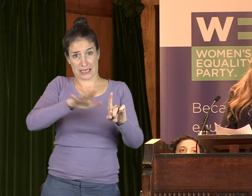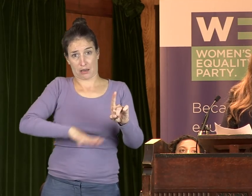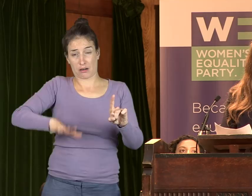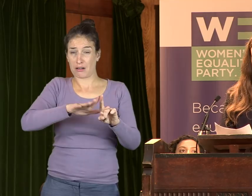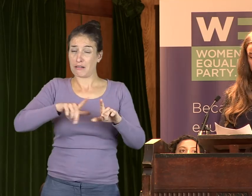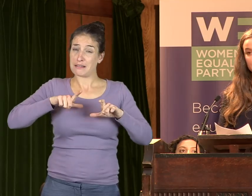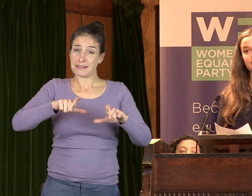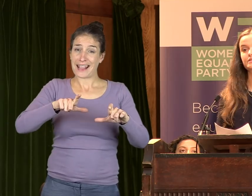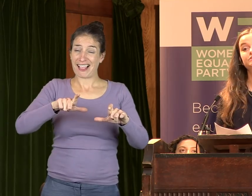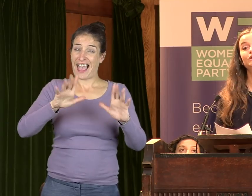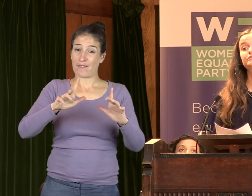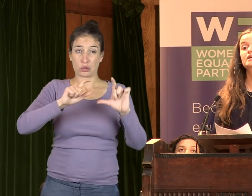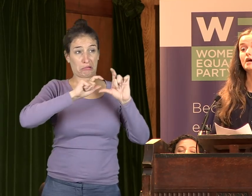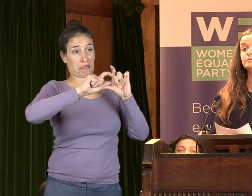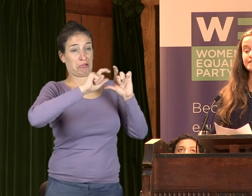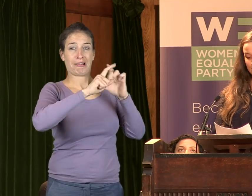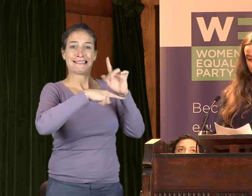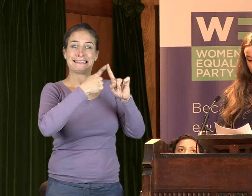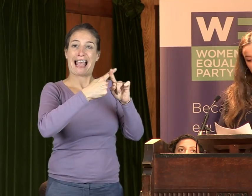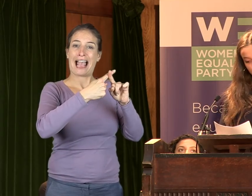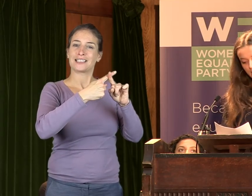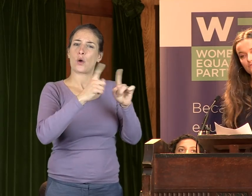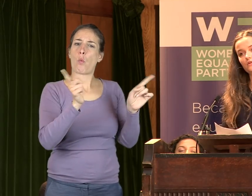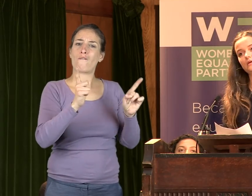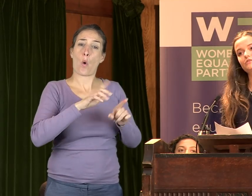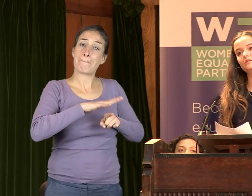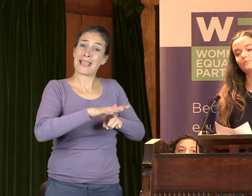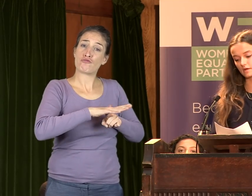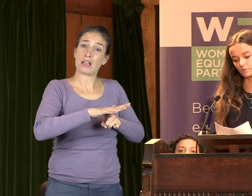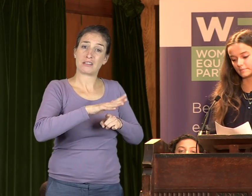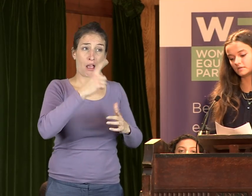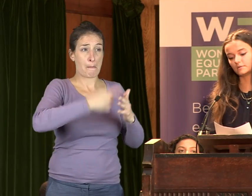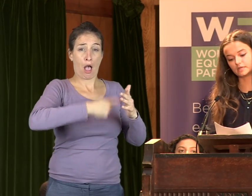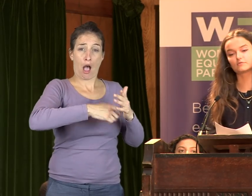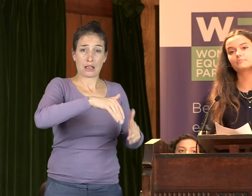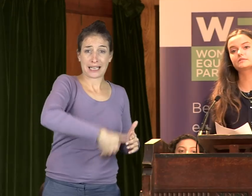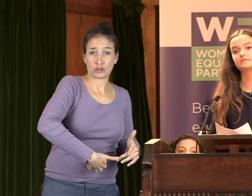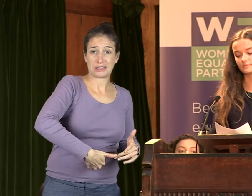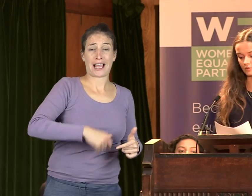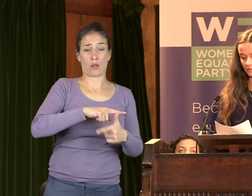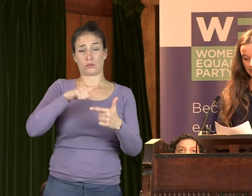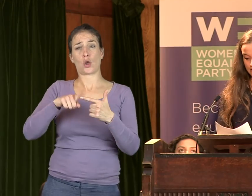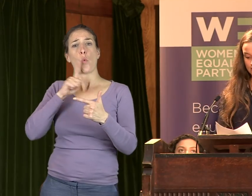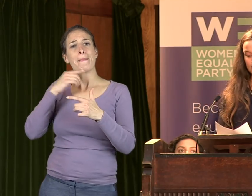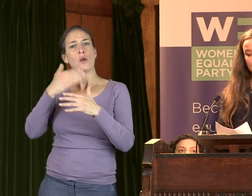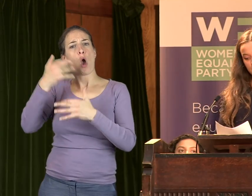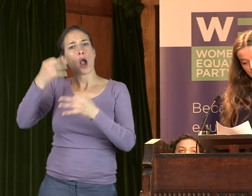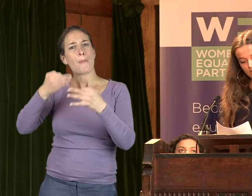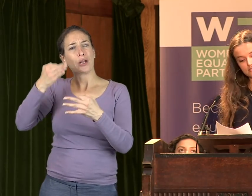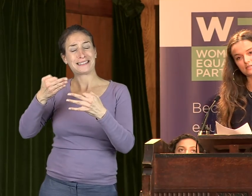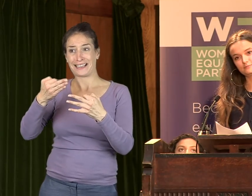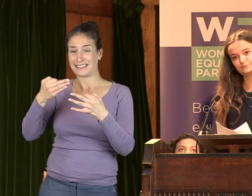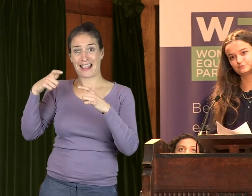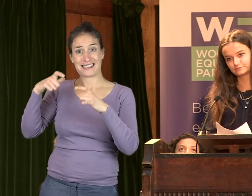periods and women in politics are told to calm down, you have to question whether women are being represented properly.